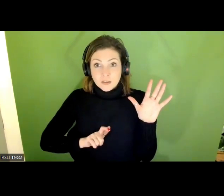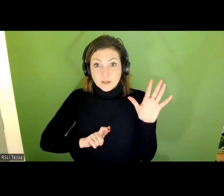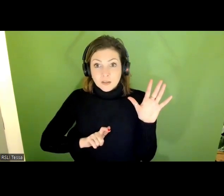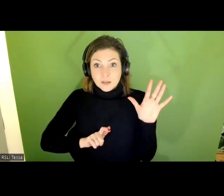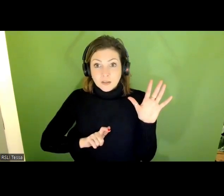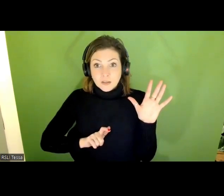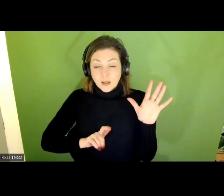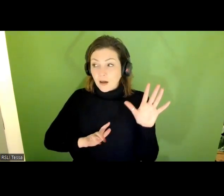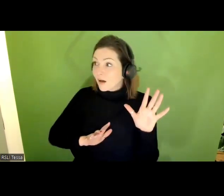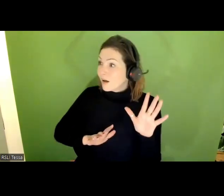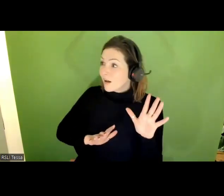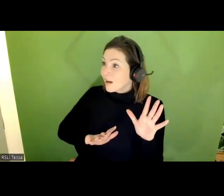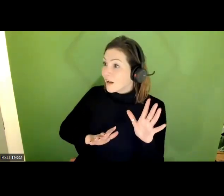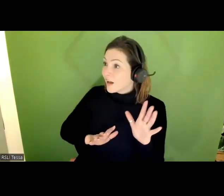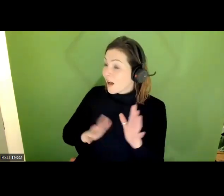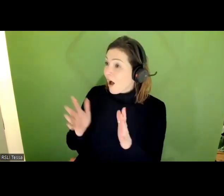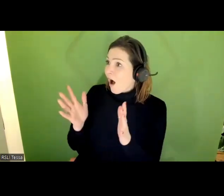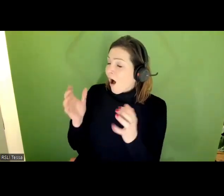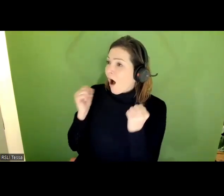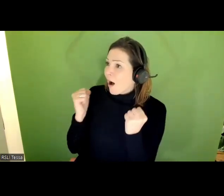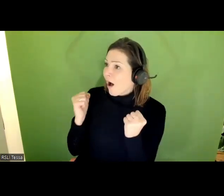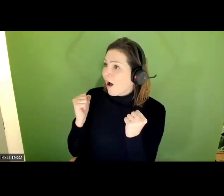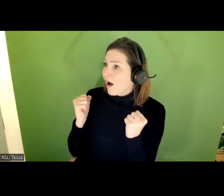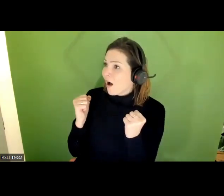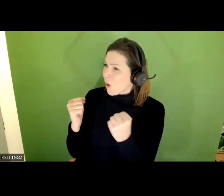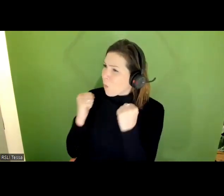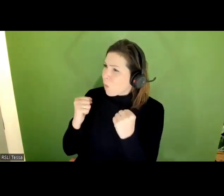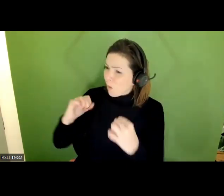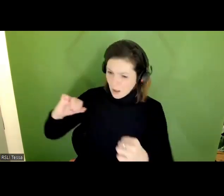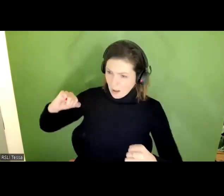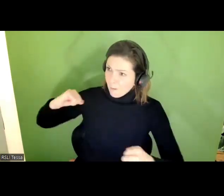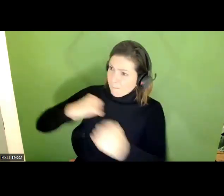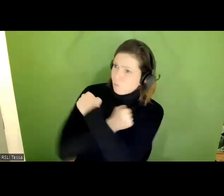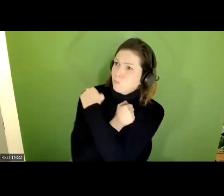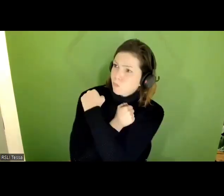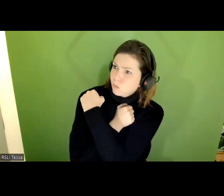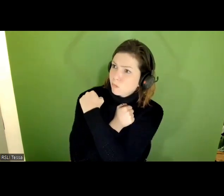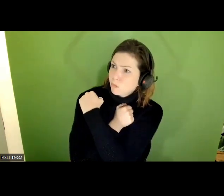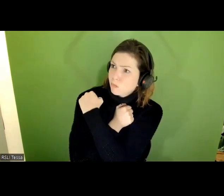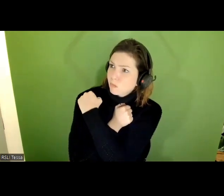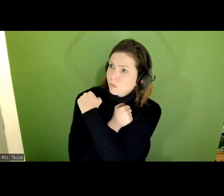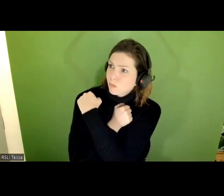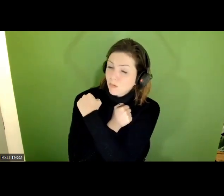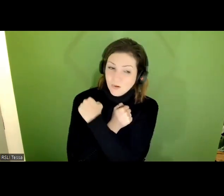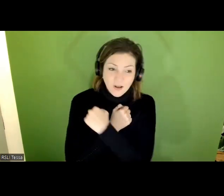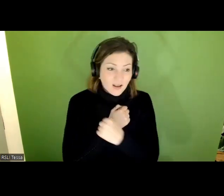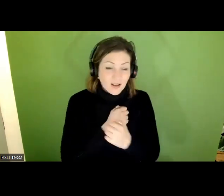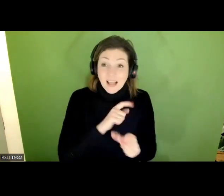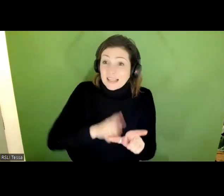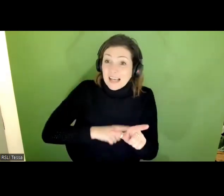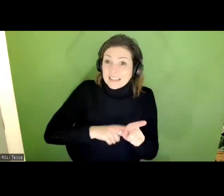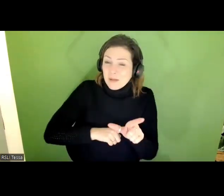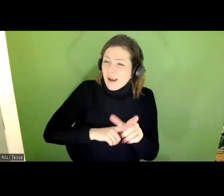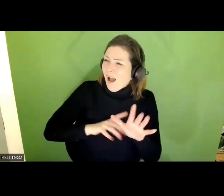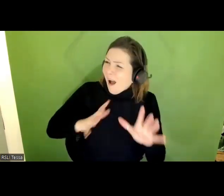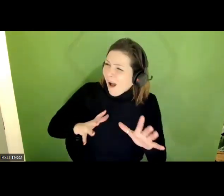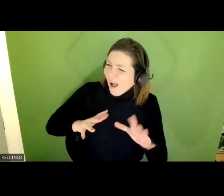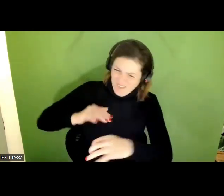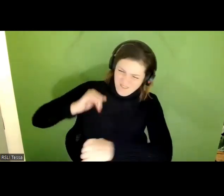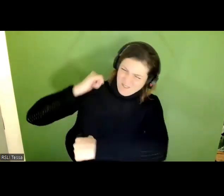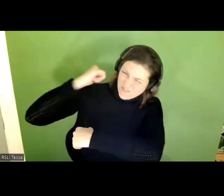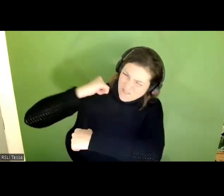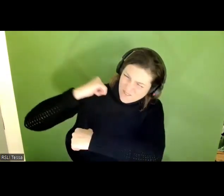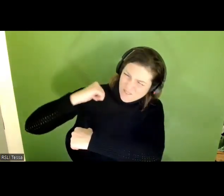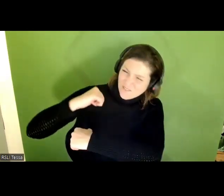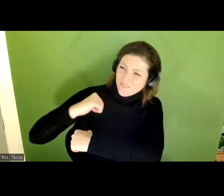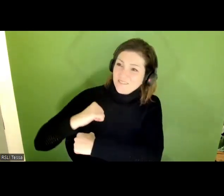him, engulfing him in a big hug. Yasmin wasn't far behind, knuckling Jay's hair joyously. Ajay flung himself on top of them, throwing his arms around them